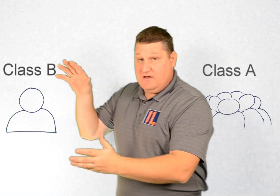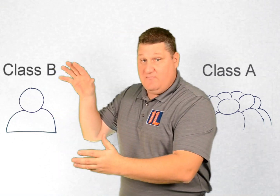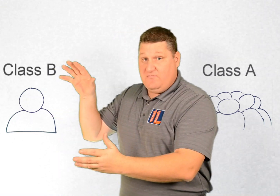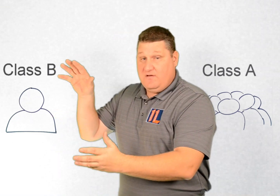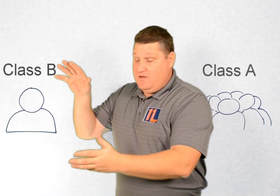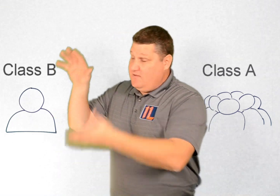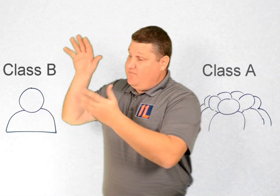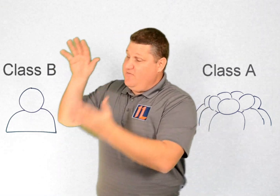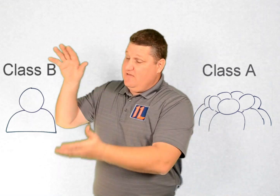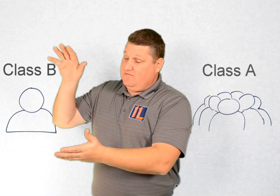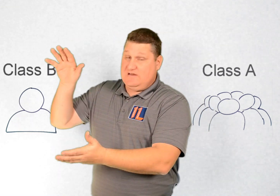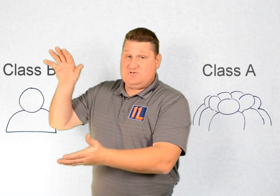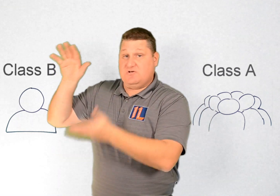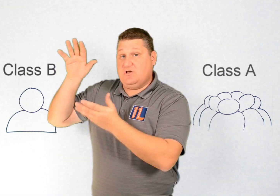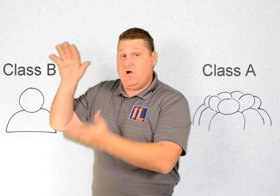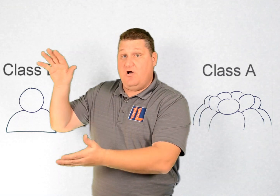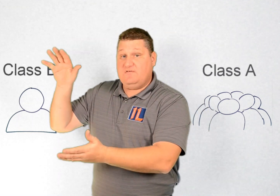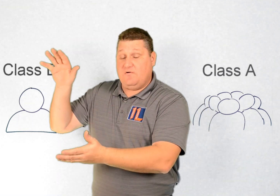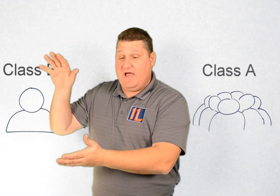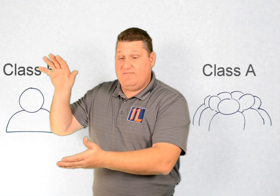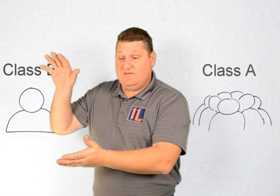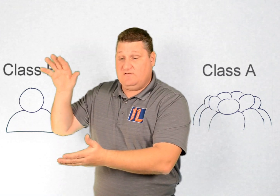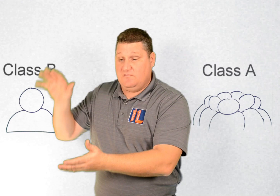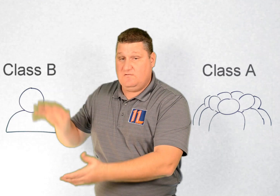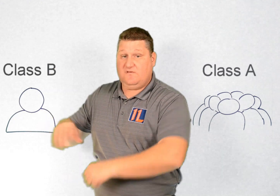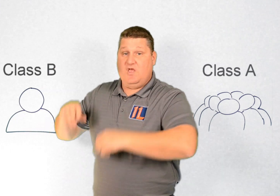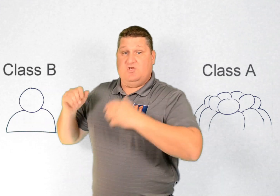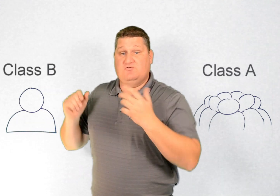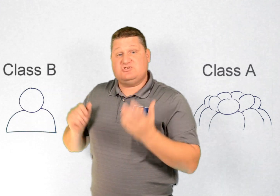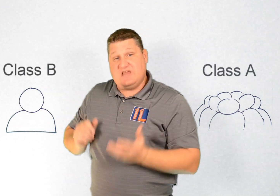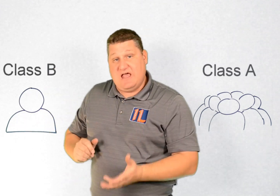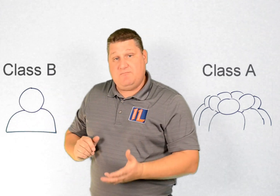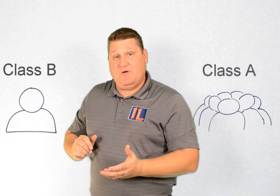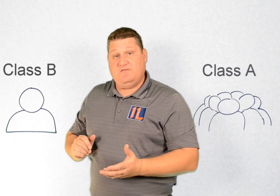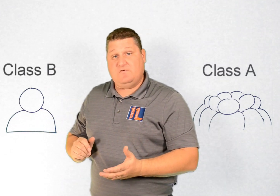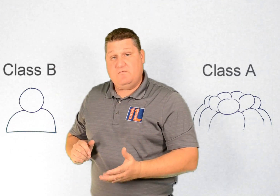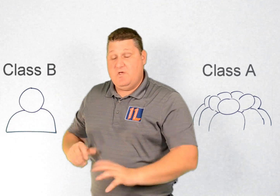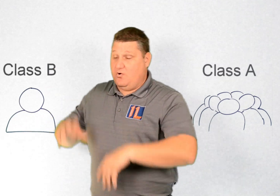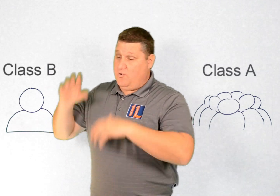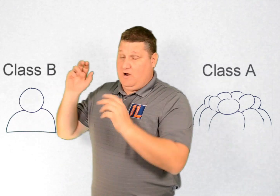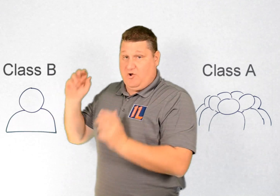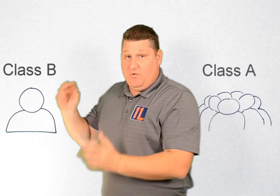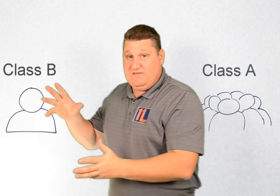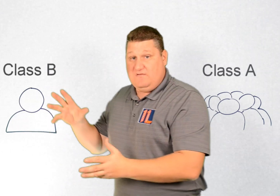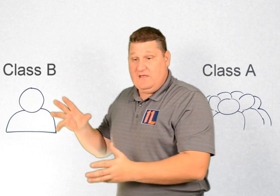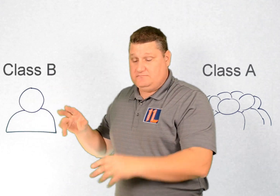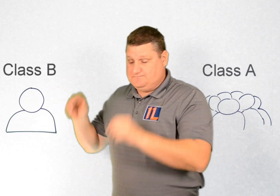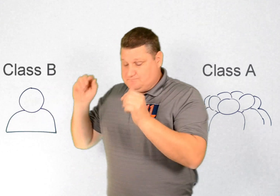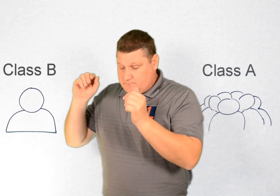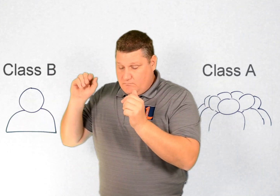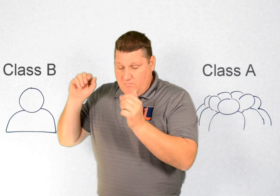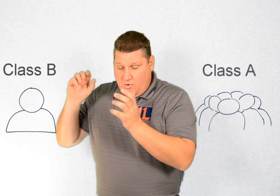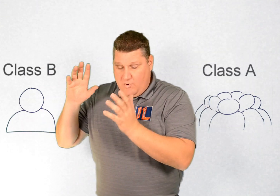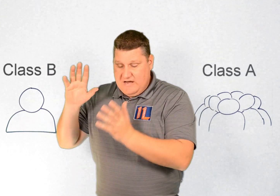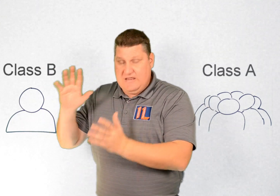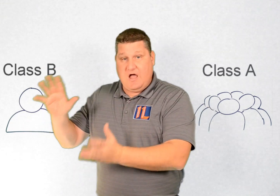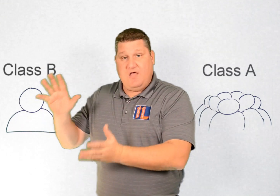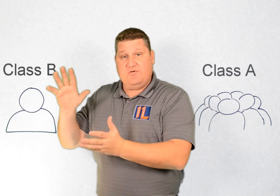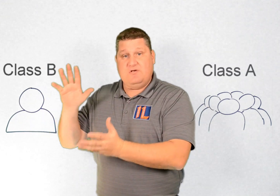Alternative, this teacher could also have the students use an Edpuzzle or a Quizlet or any other